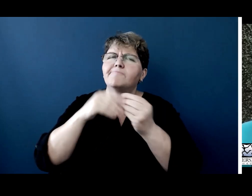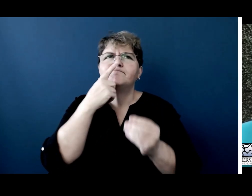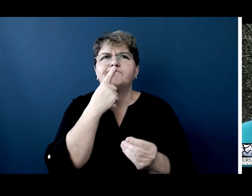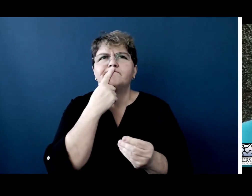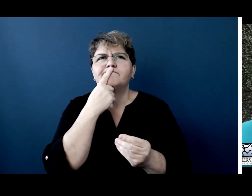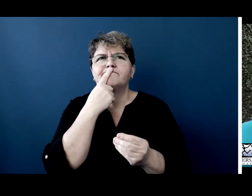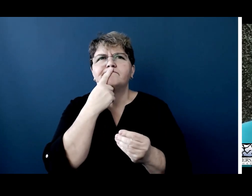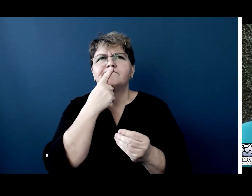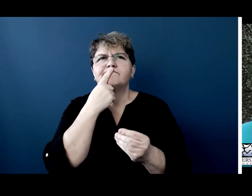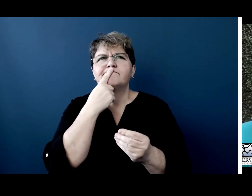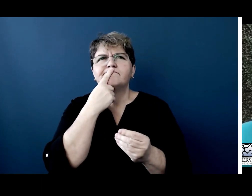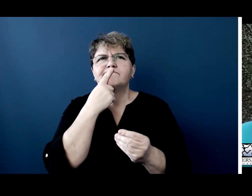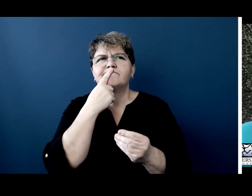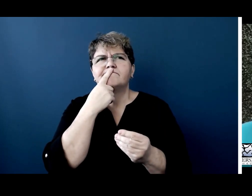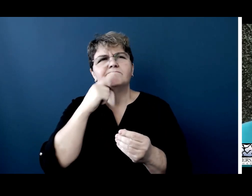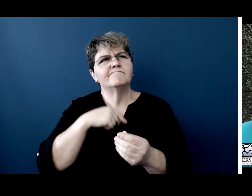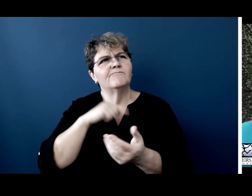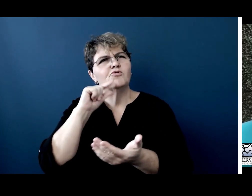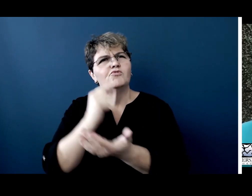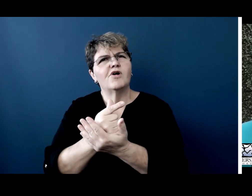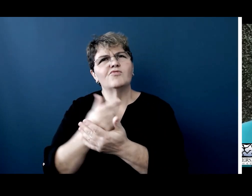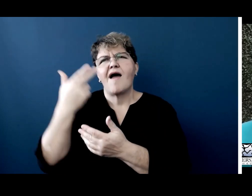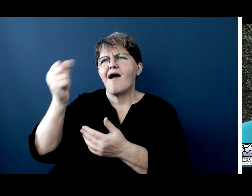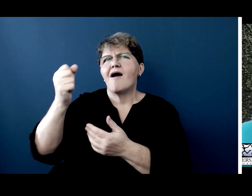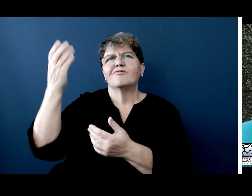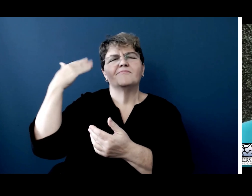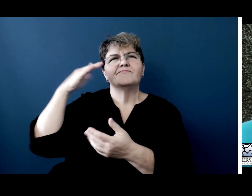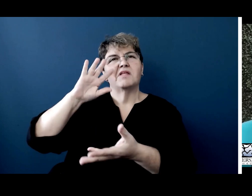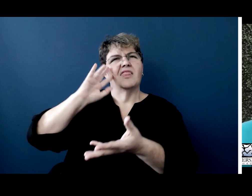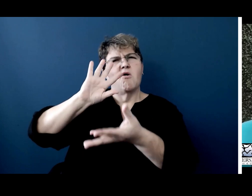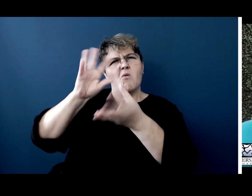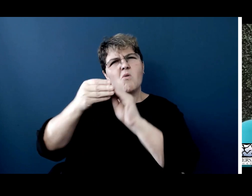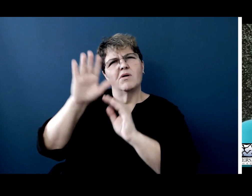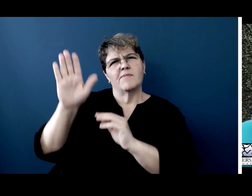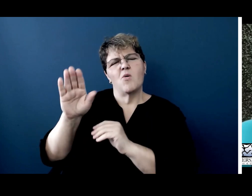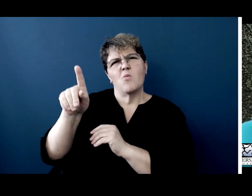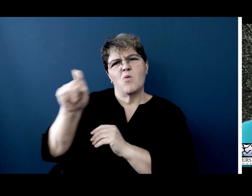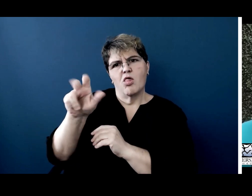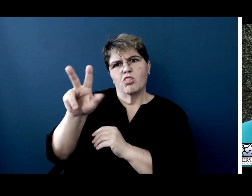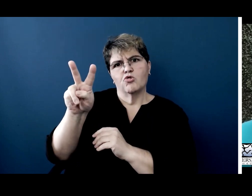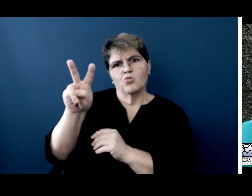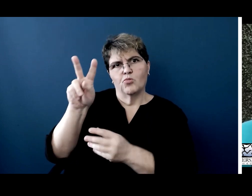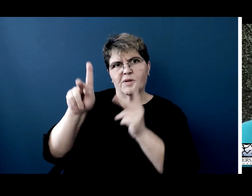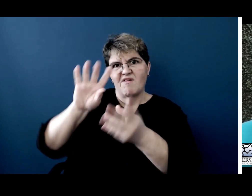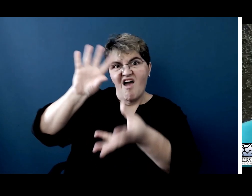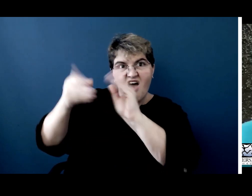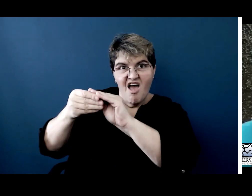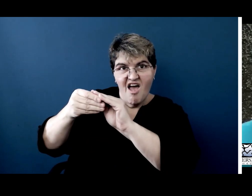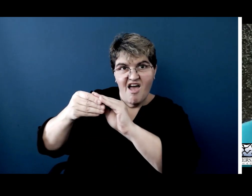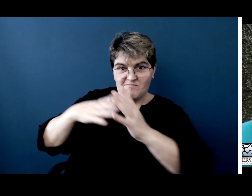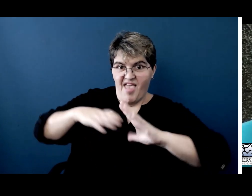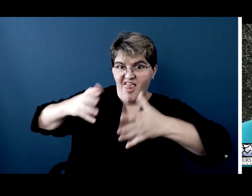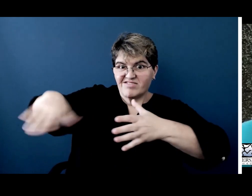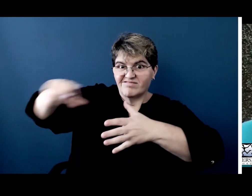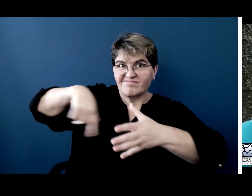132 people in my class. Yeah. What did that feel like to graduate? It felt good.